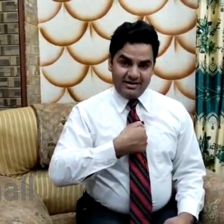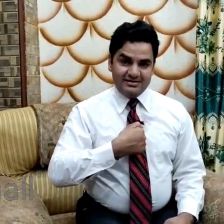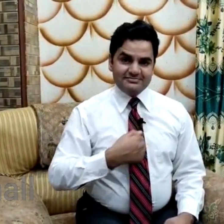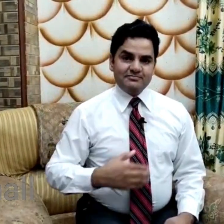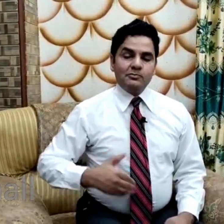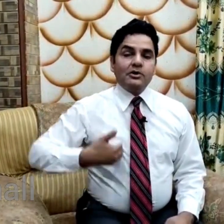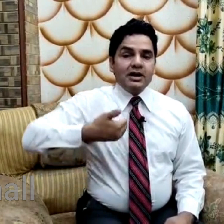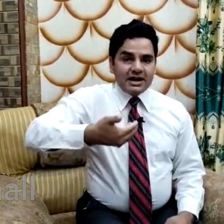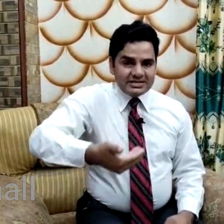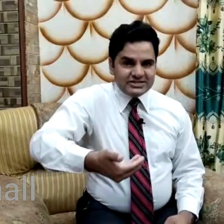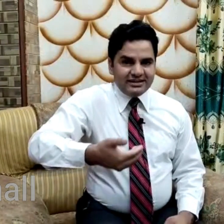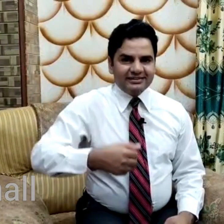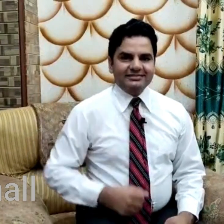I shall,